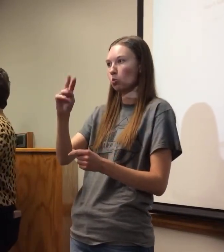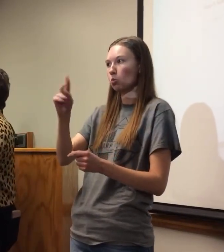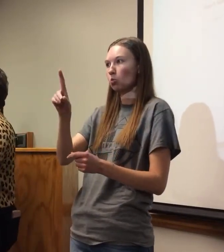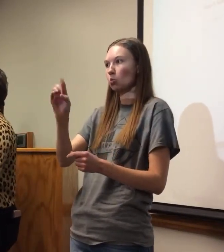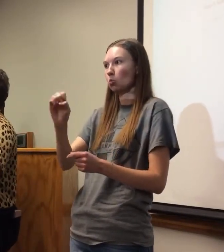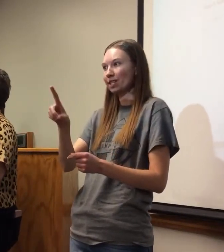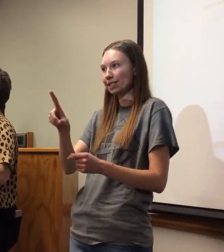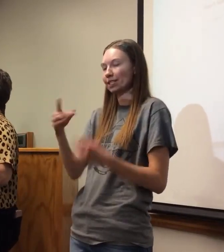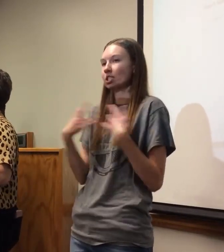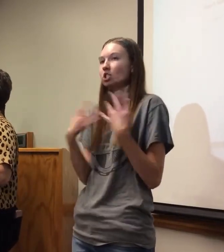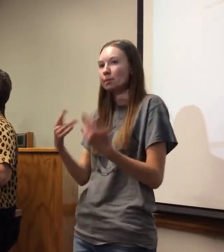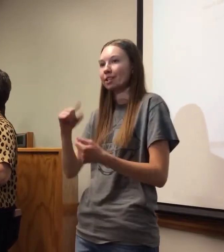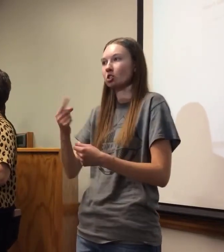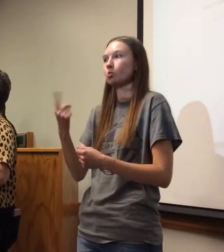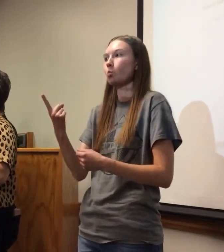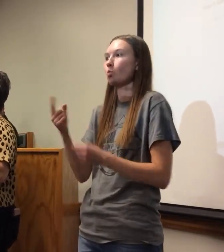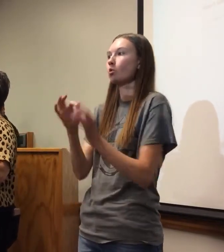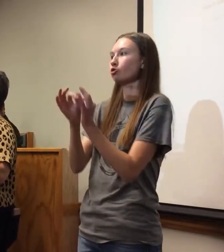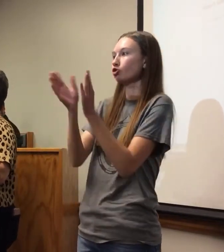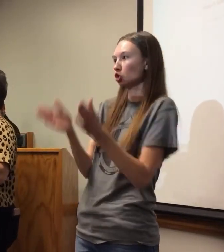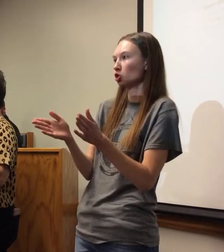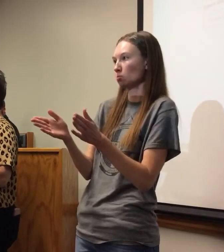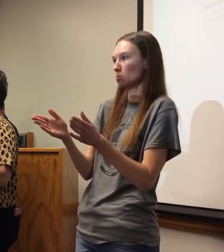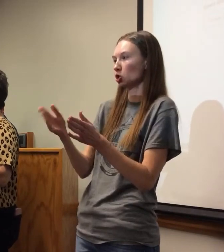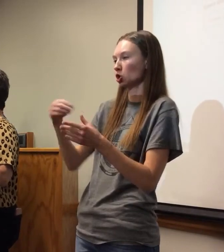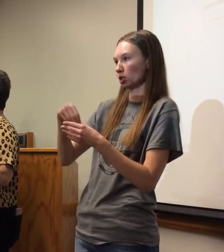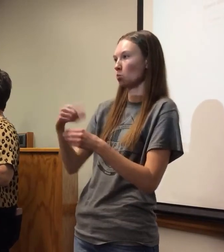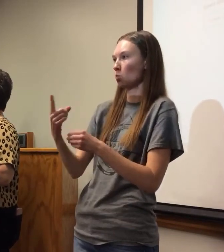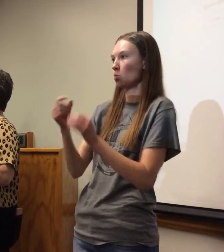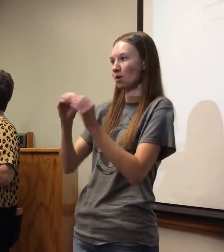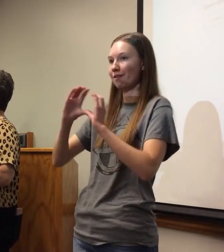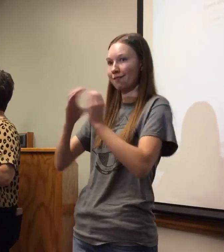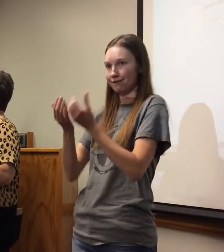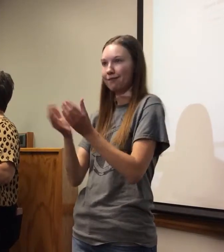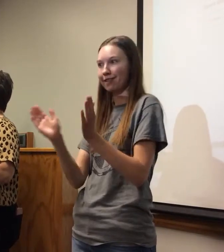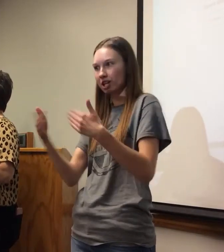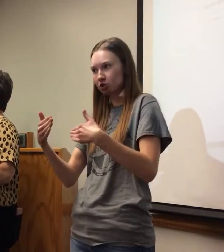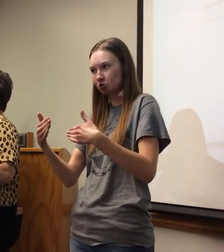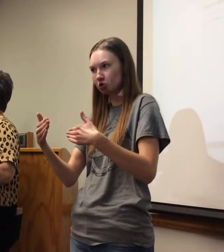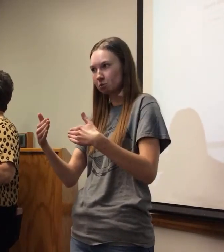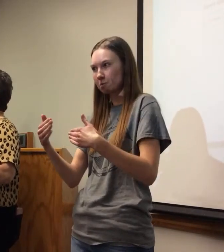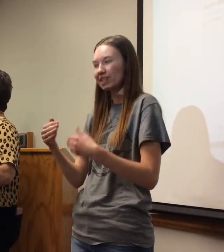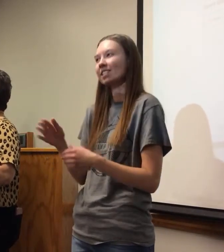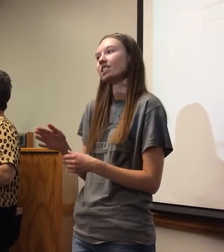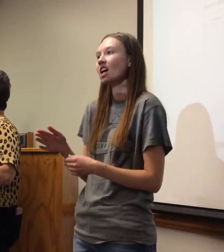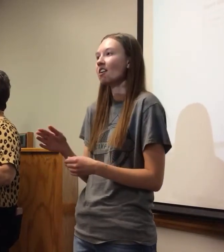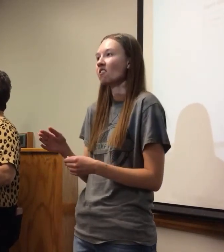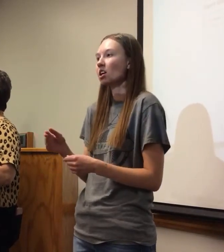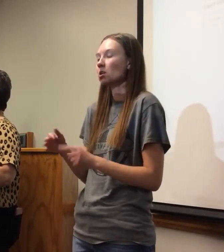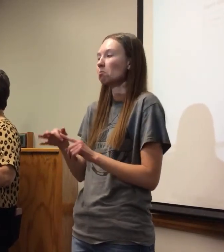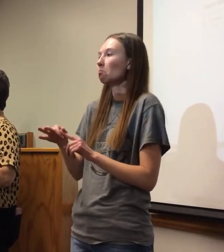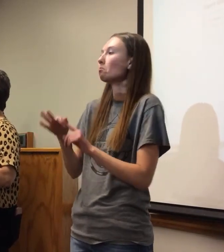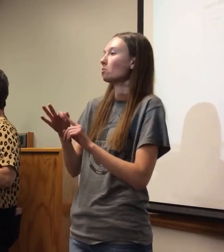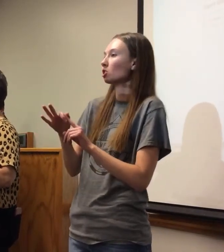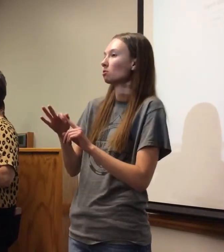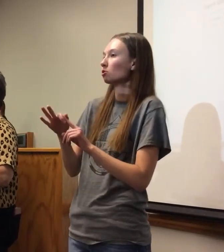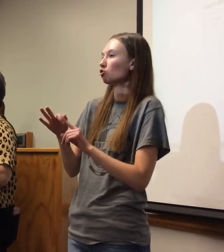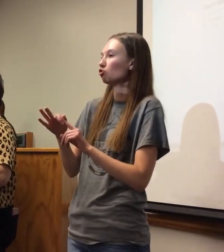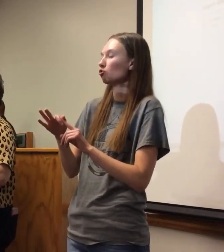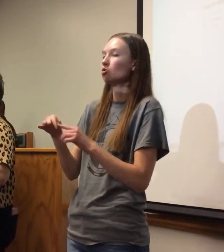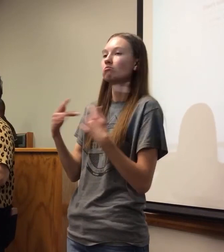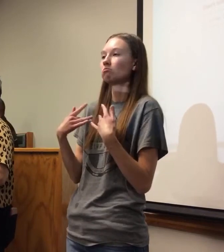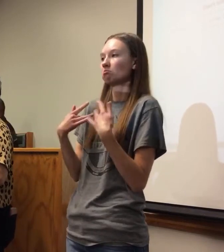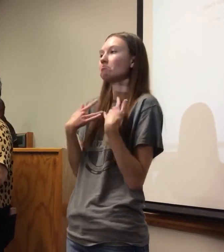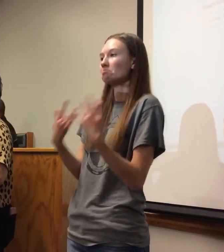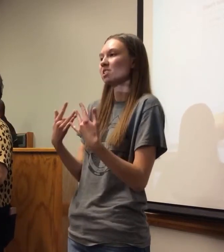in a classroom, but we have a kind of a unique situation where we actually have 7 deaf and hard of hearing